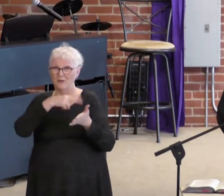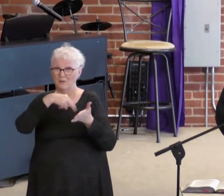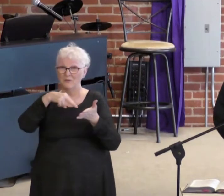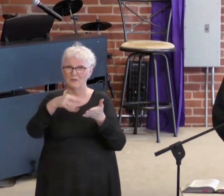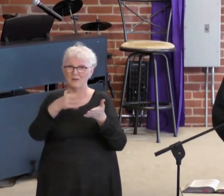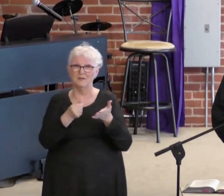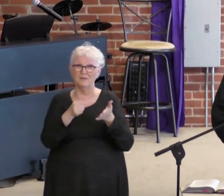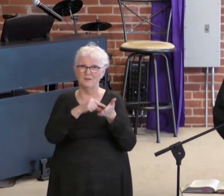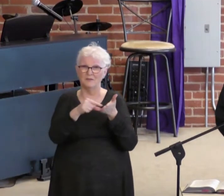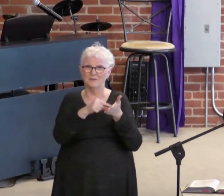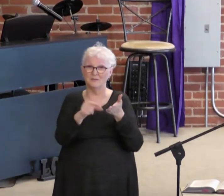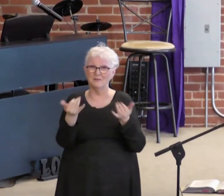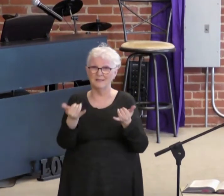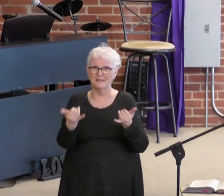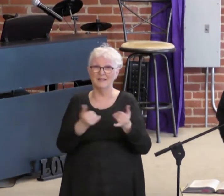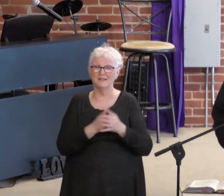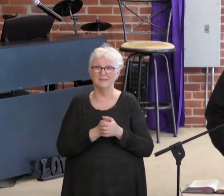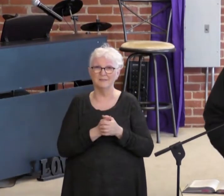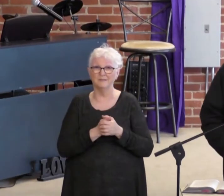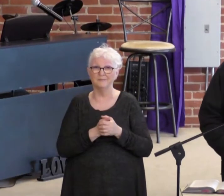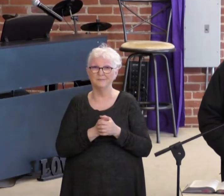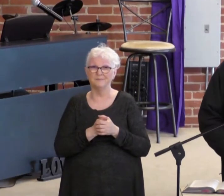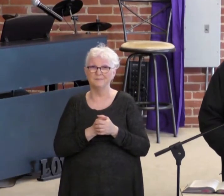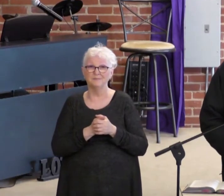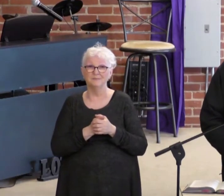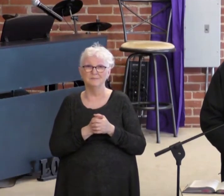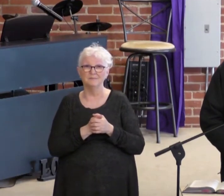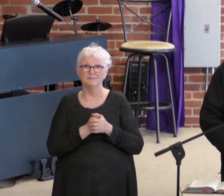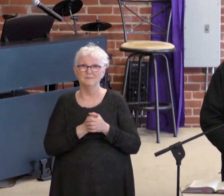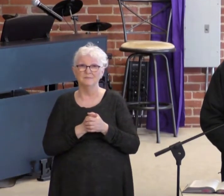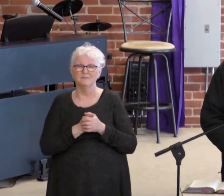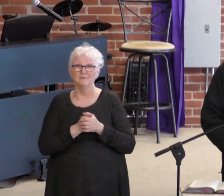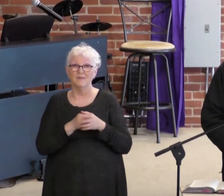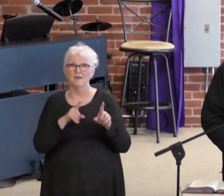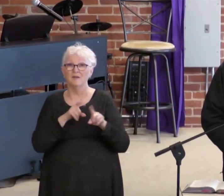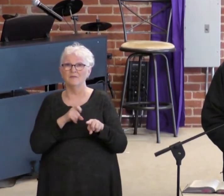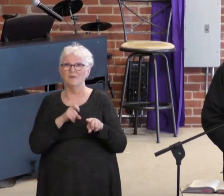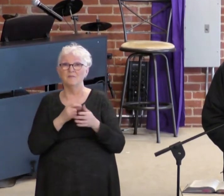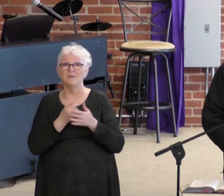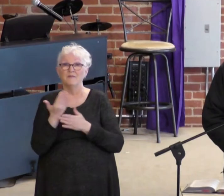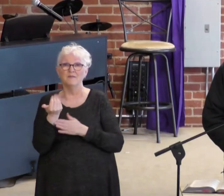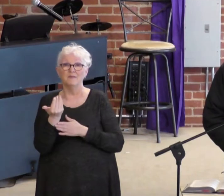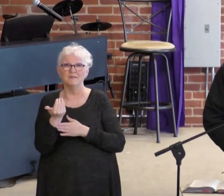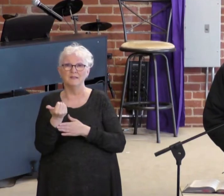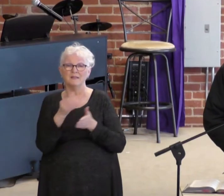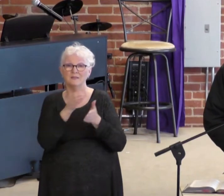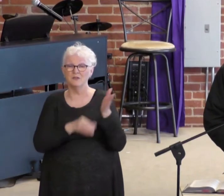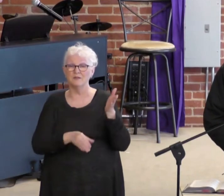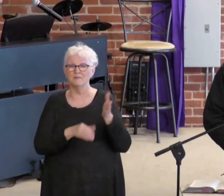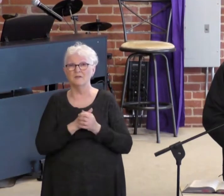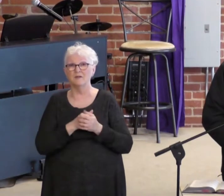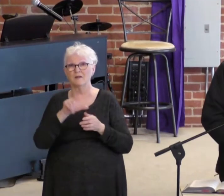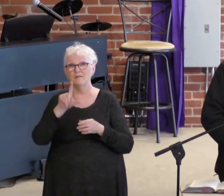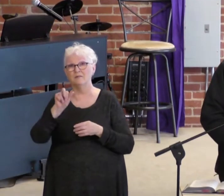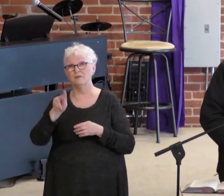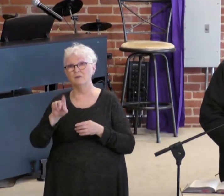today, because our lectionary reading is from the 15th chapter of Luke. And